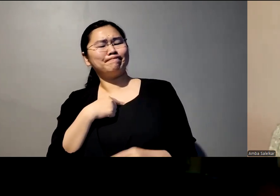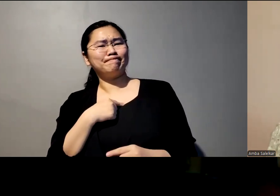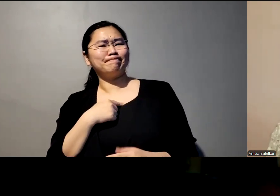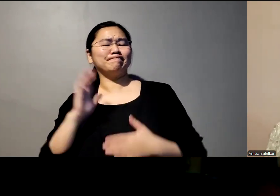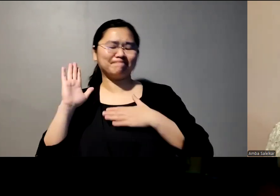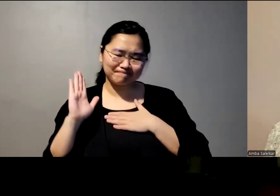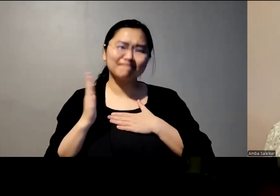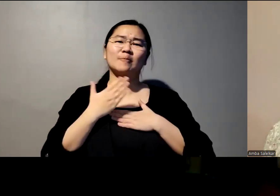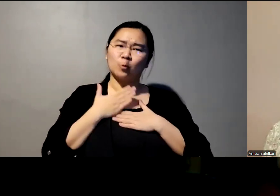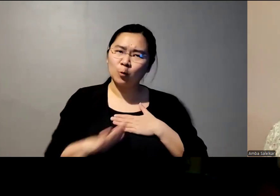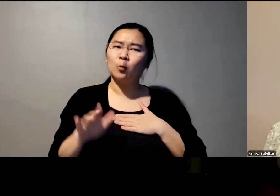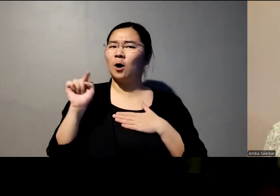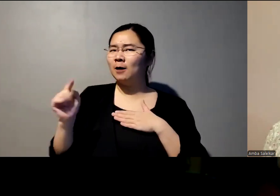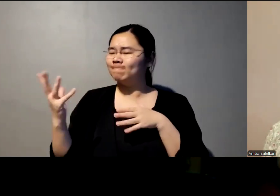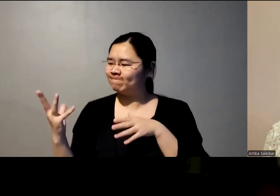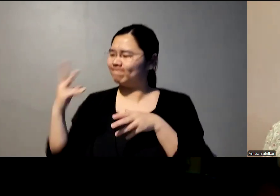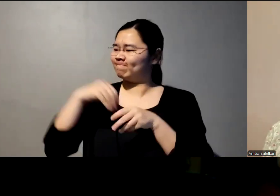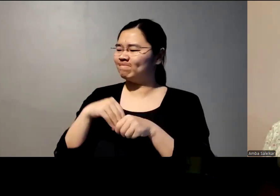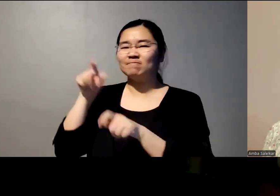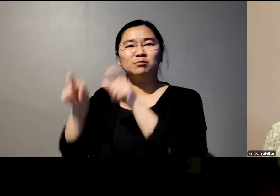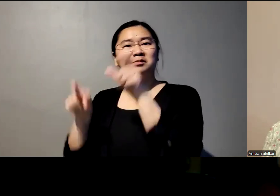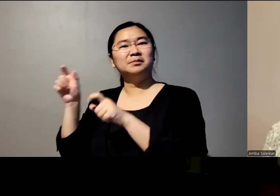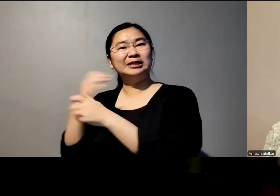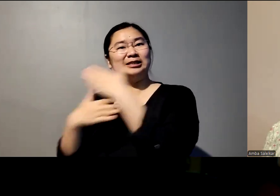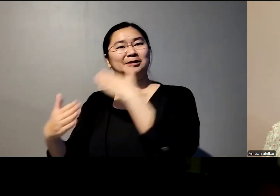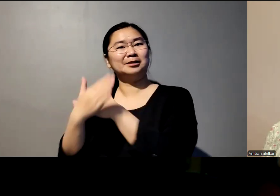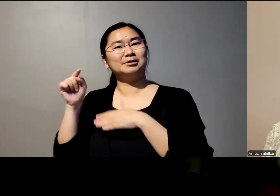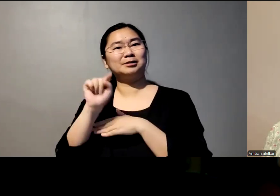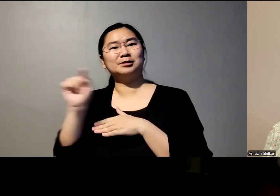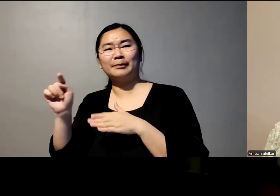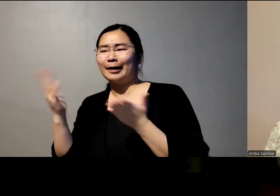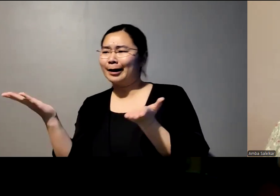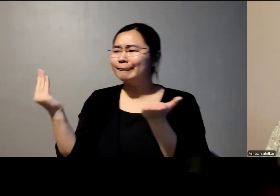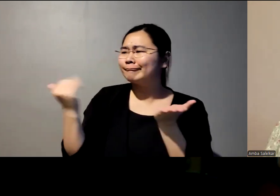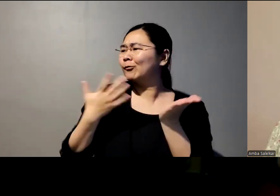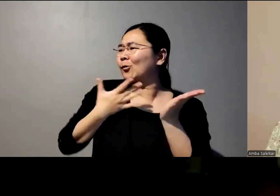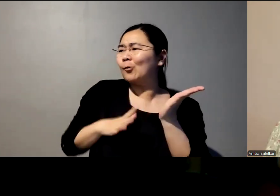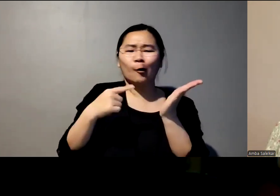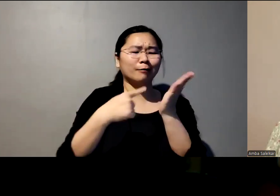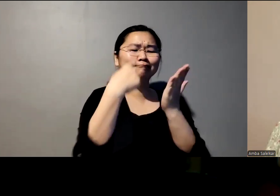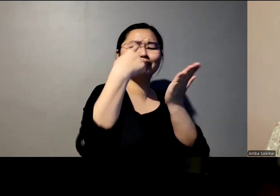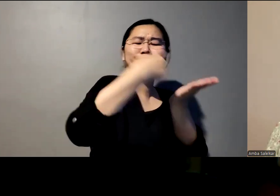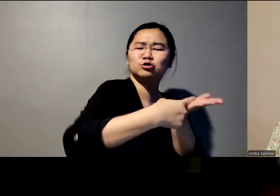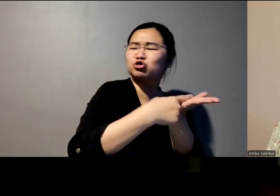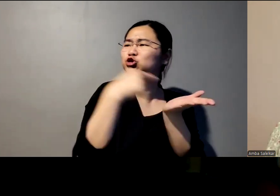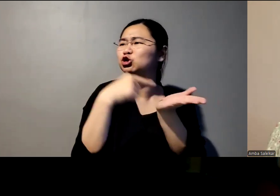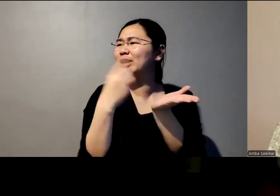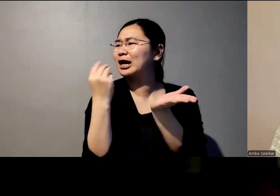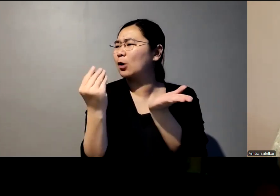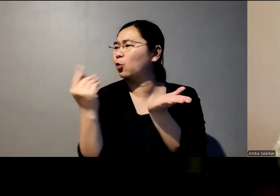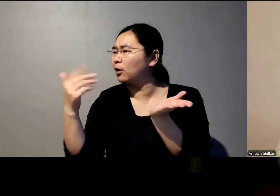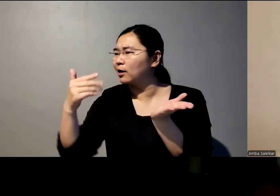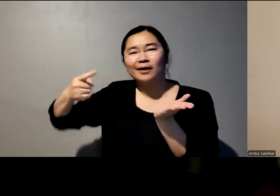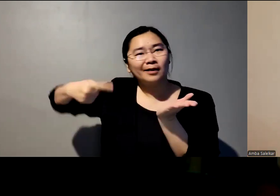Particularly those governments that are strong in relation to cooperation for